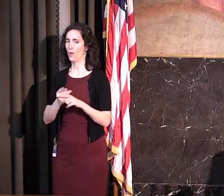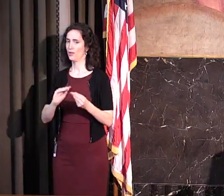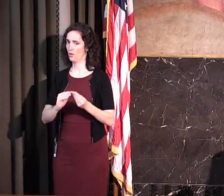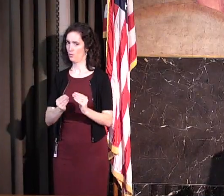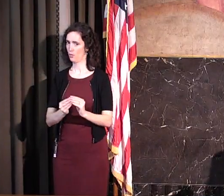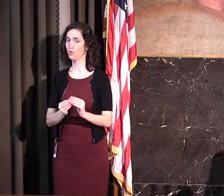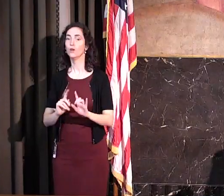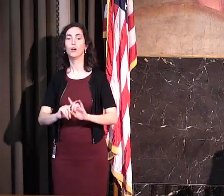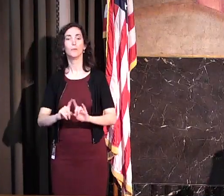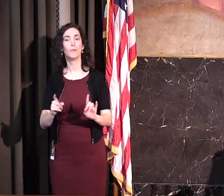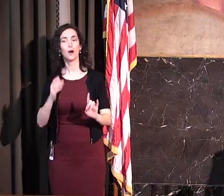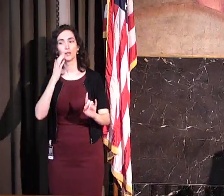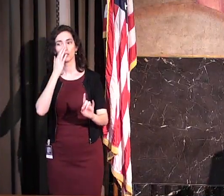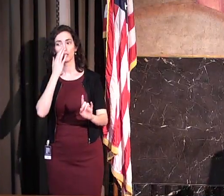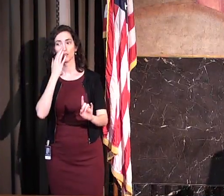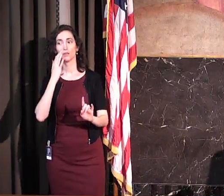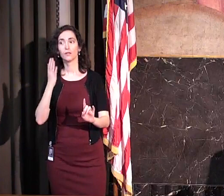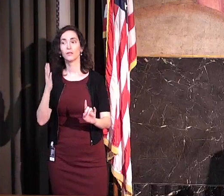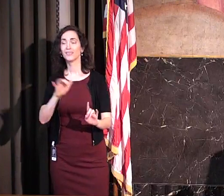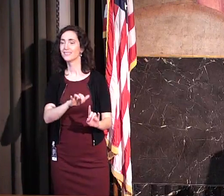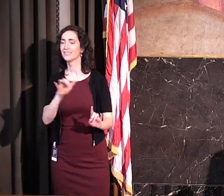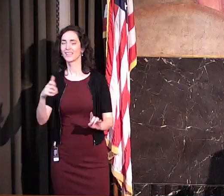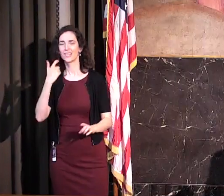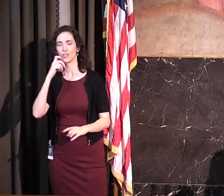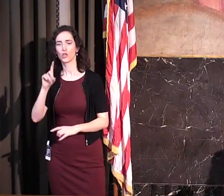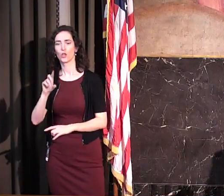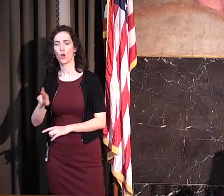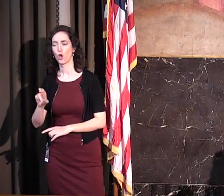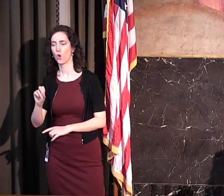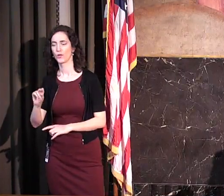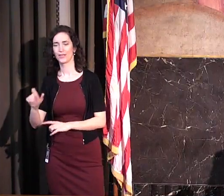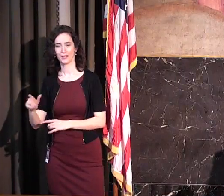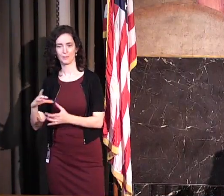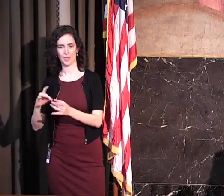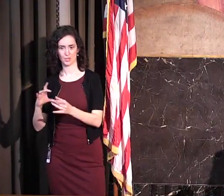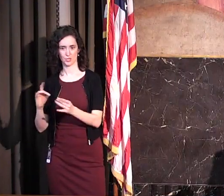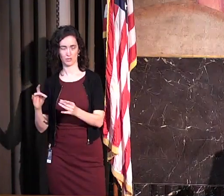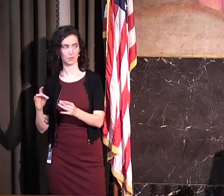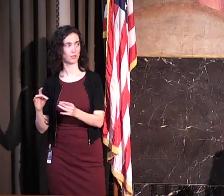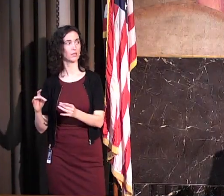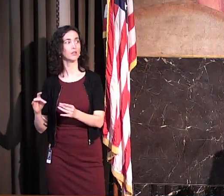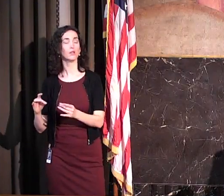to submit to you the exact same thing Dr. Neal did. By and large,